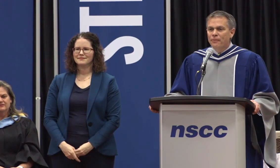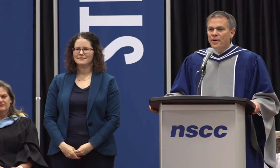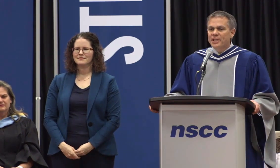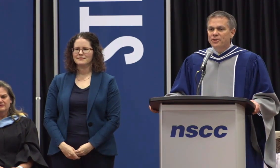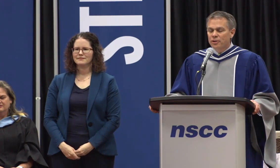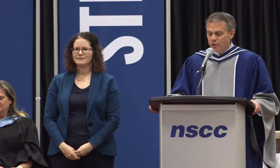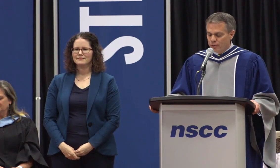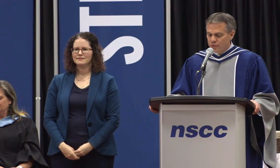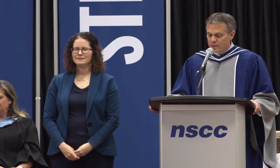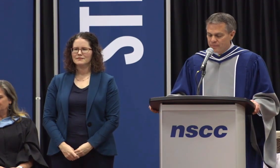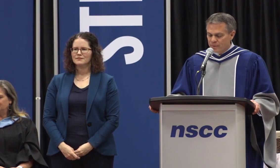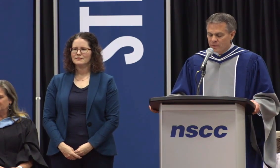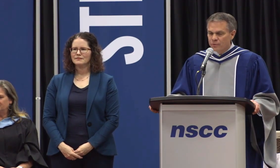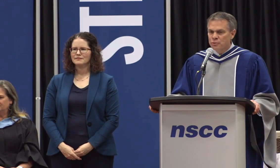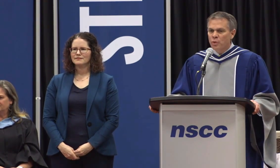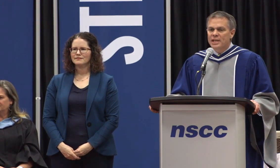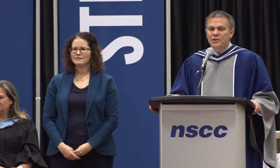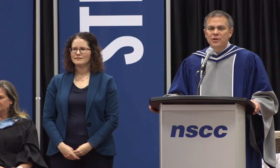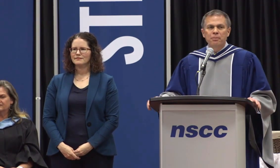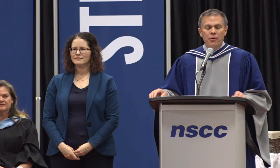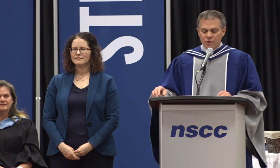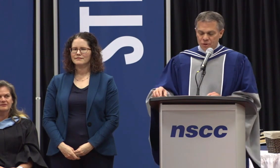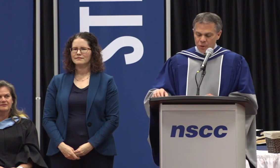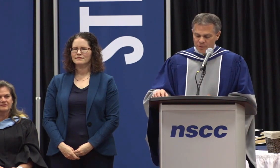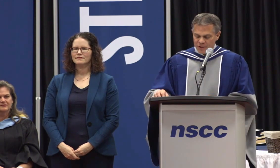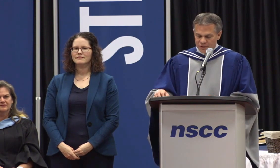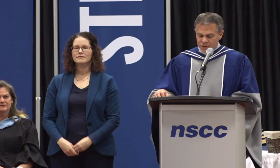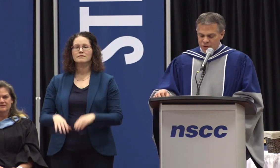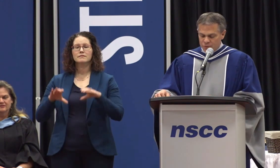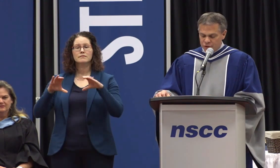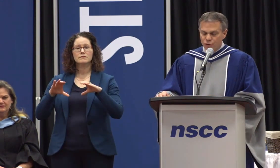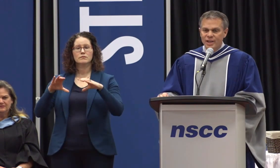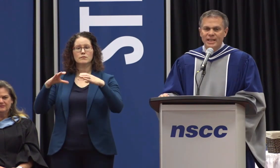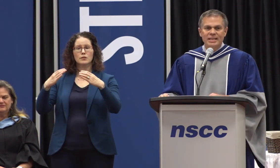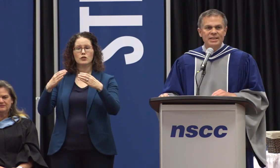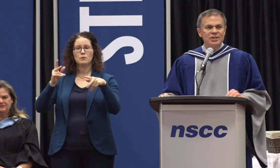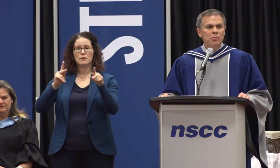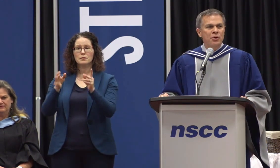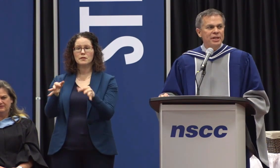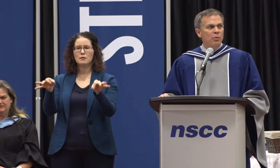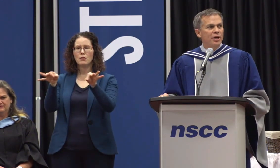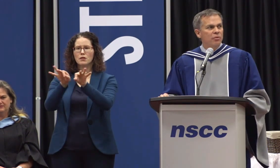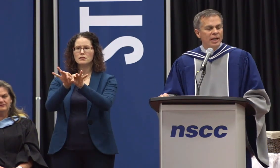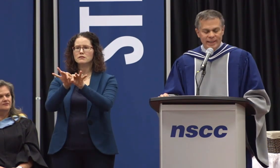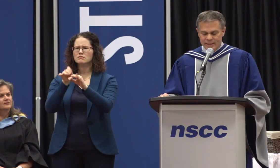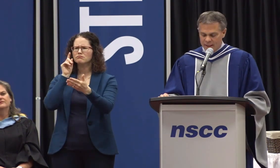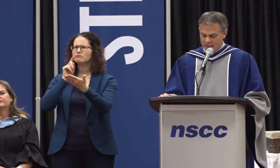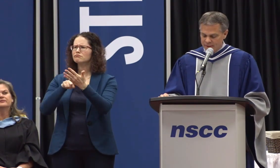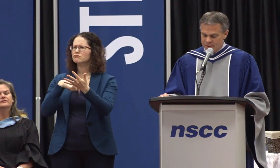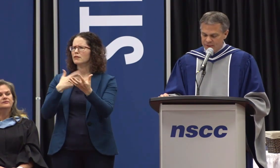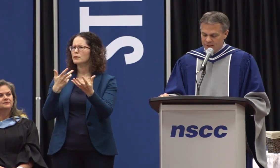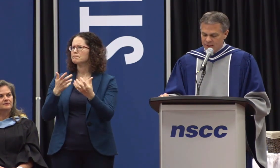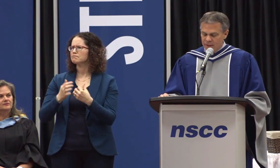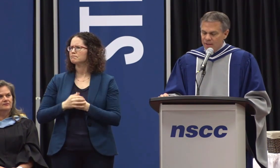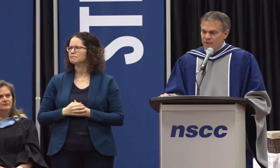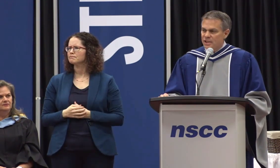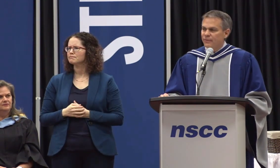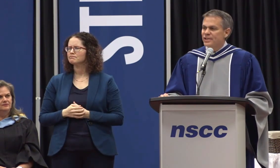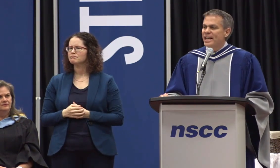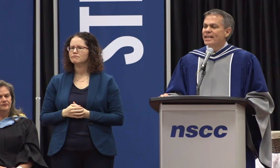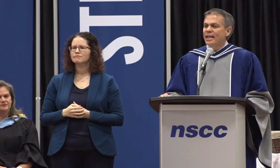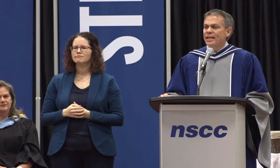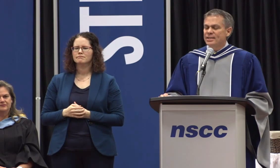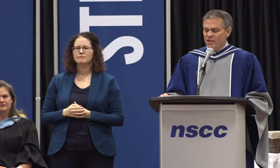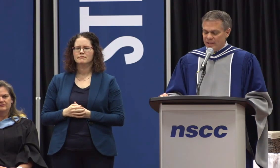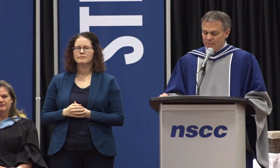And before I conclude, there was one other important group of individuals joining us this morning that I want to recognize. You see,